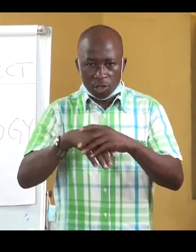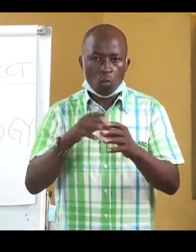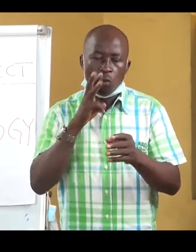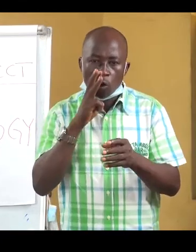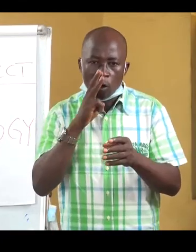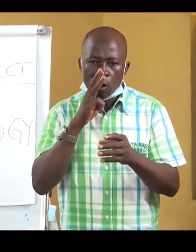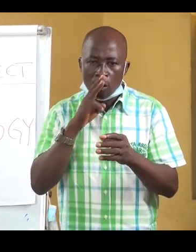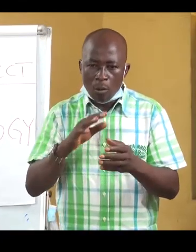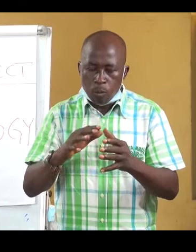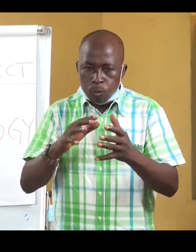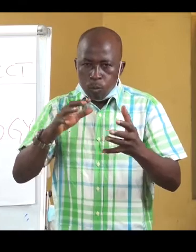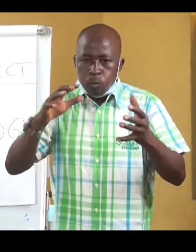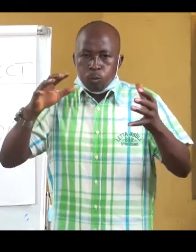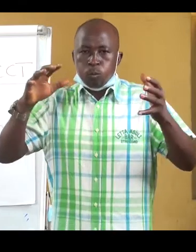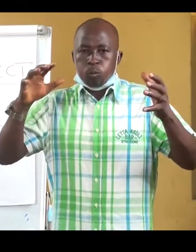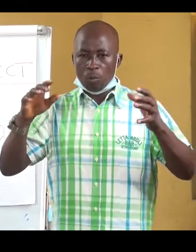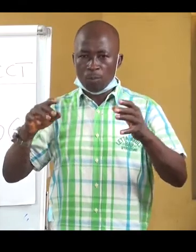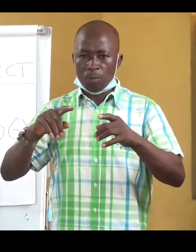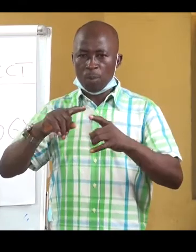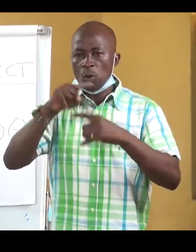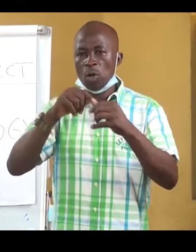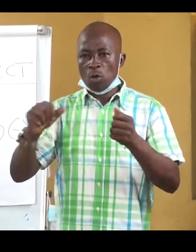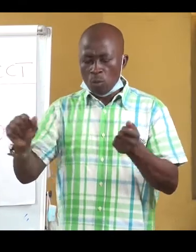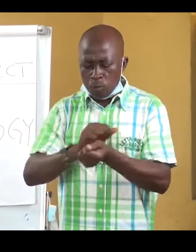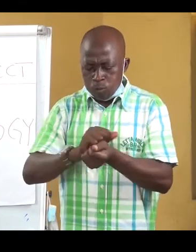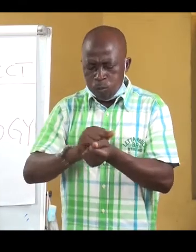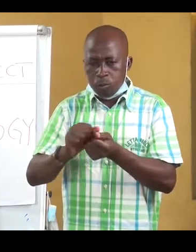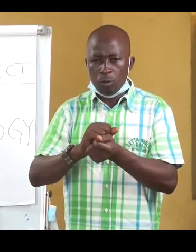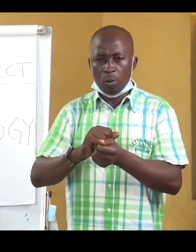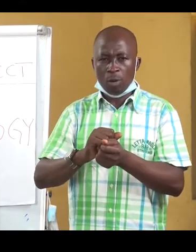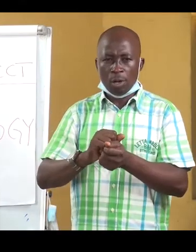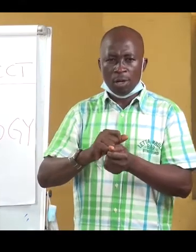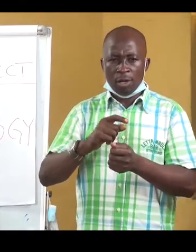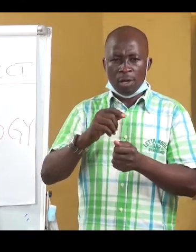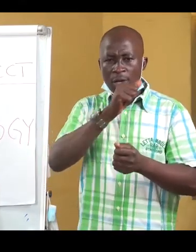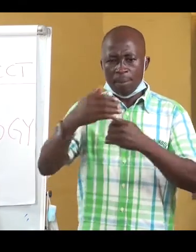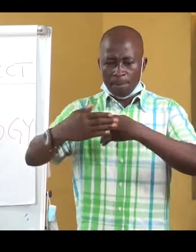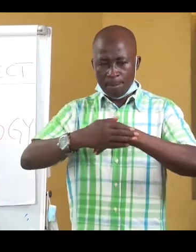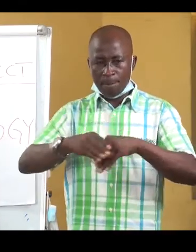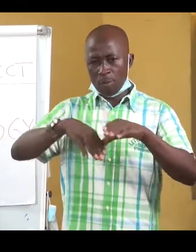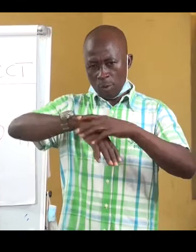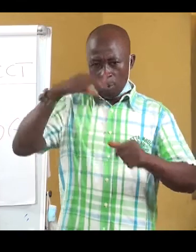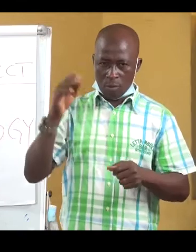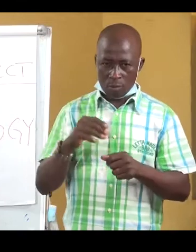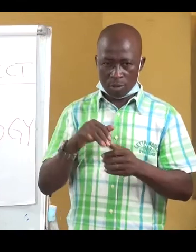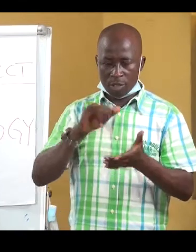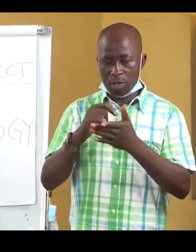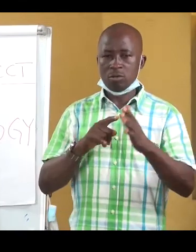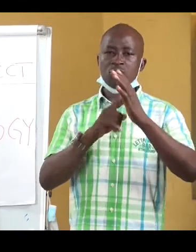up, when you crush it, there is a bark that comes out. So that shows the seed coat.